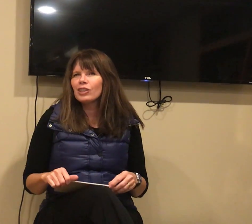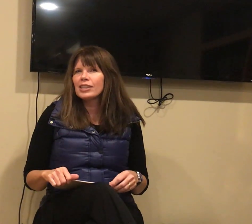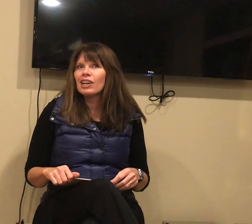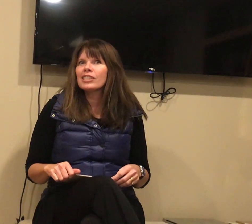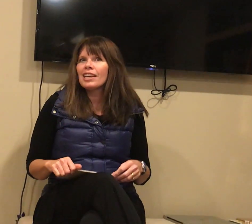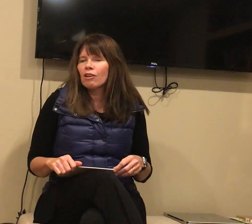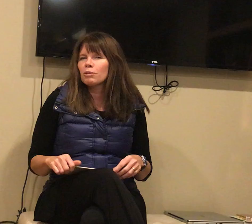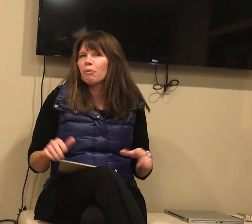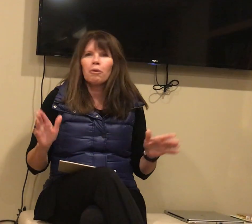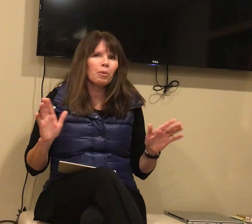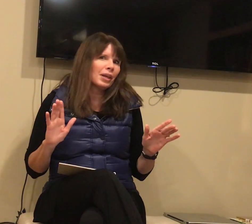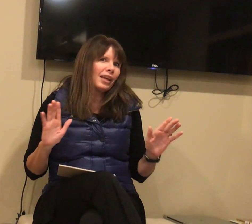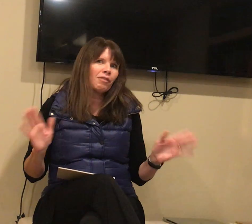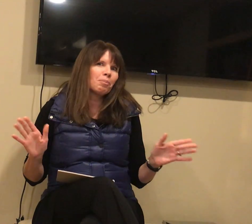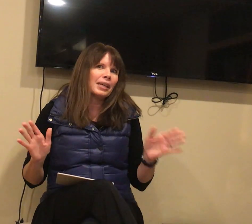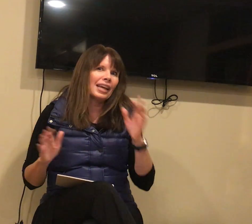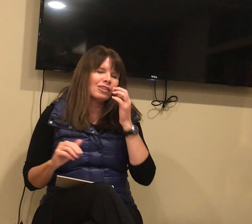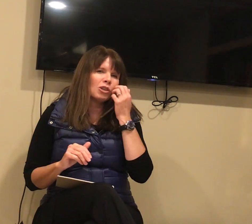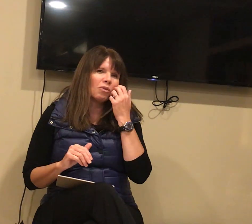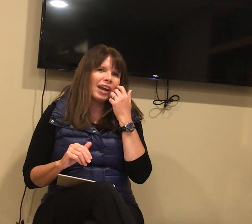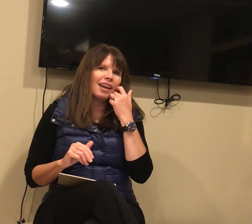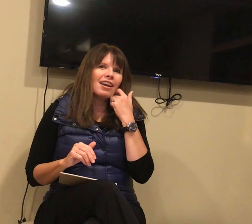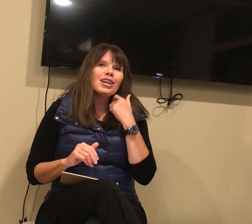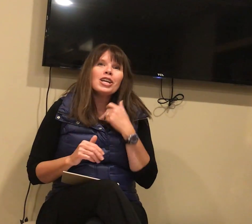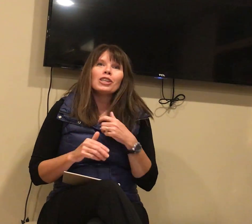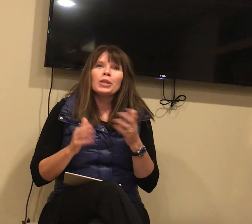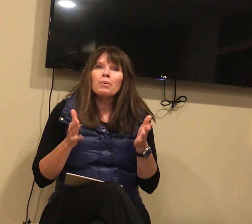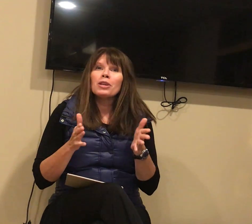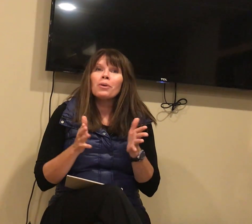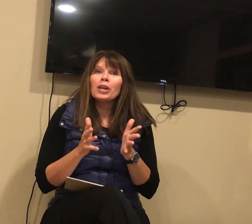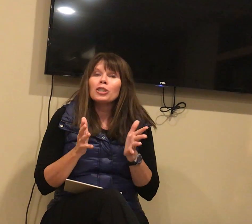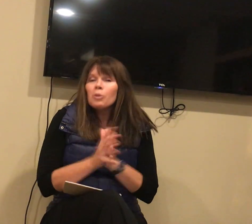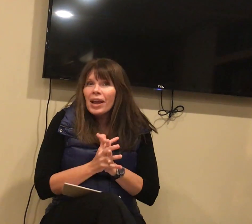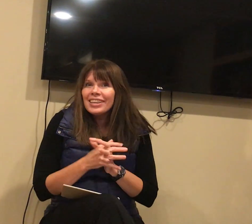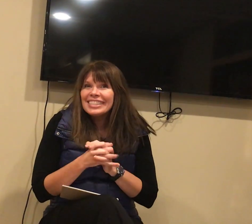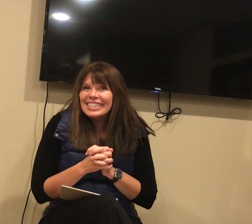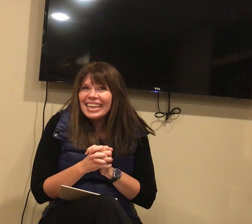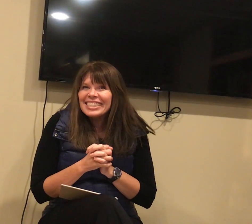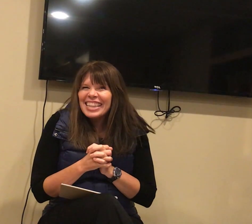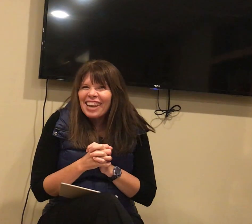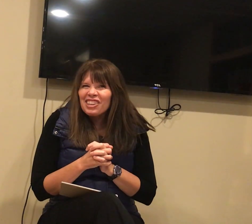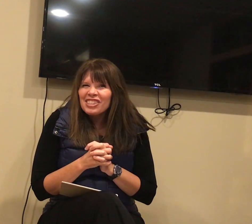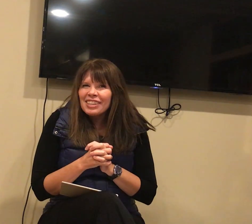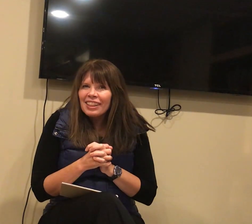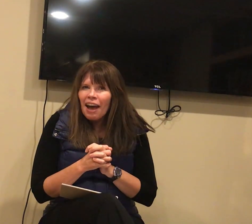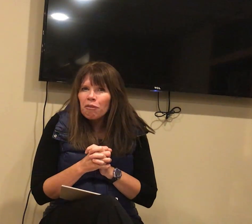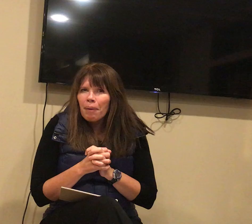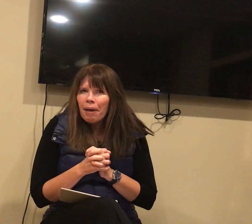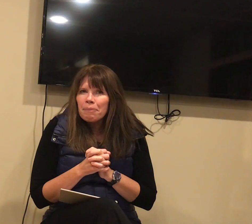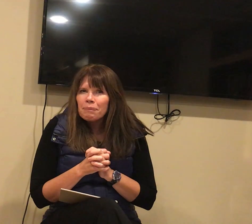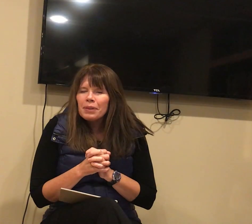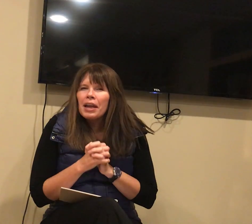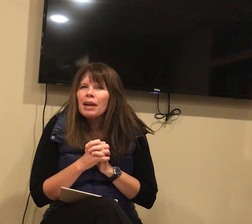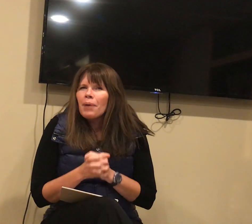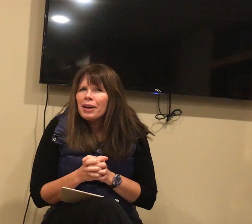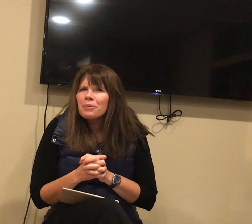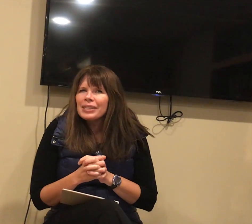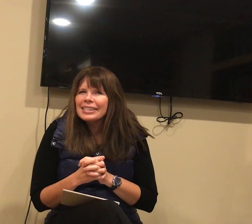and our sounds before we even begin to write. So we know there are 26 letters in the alphabet. And why don't we sing